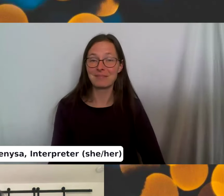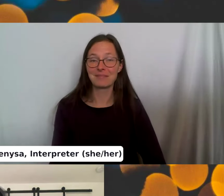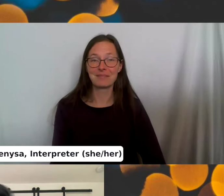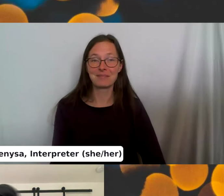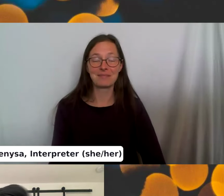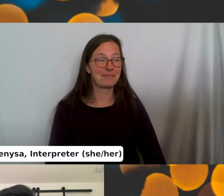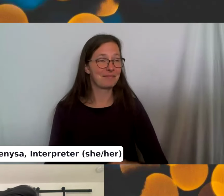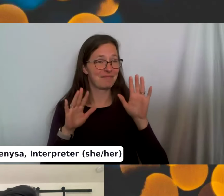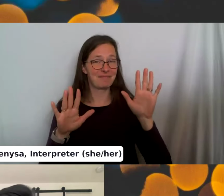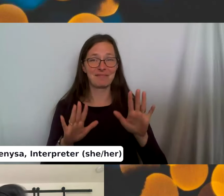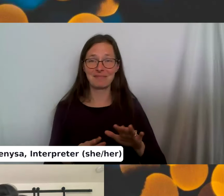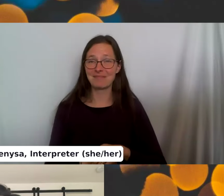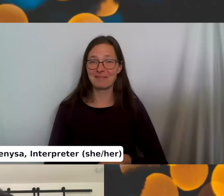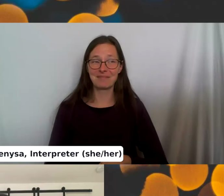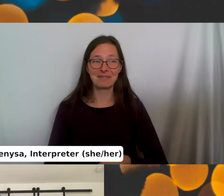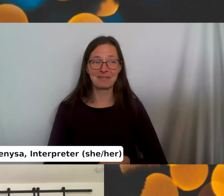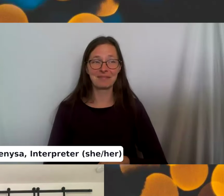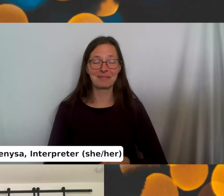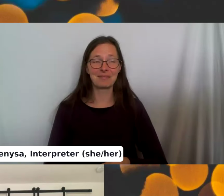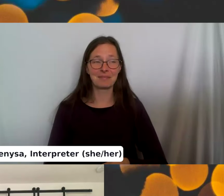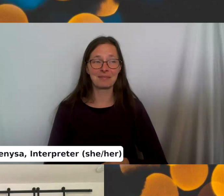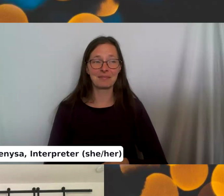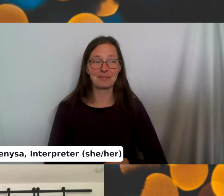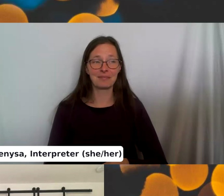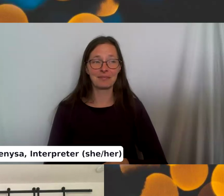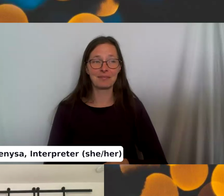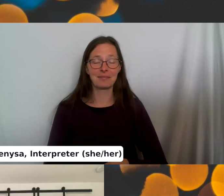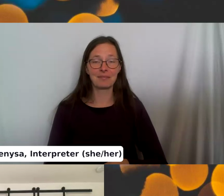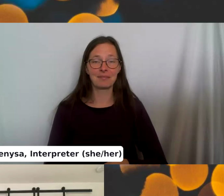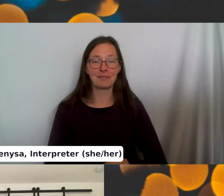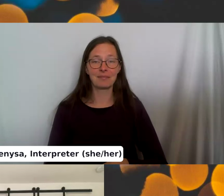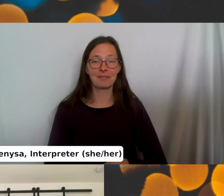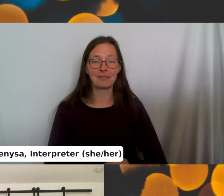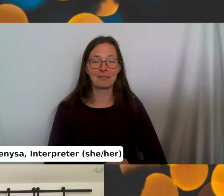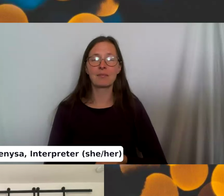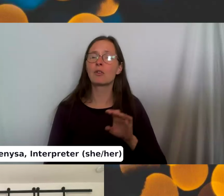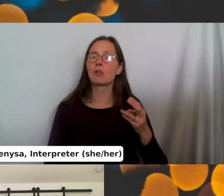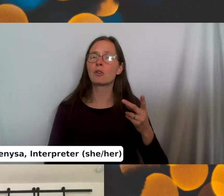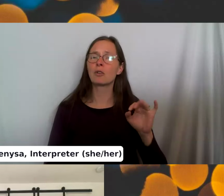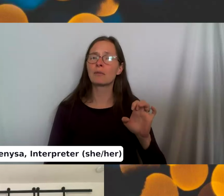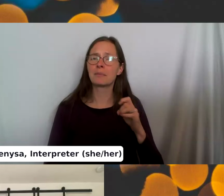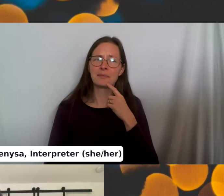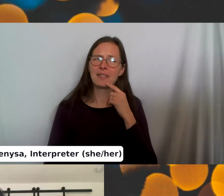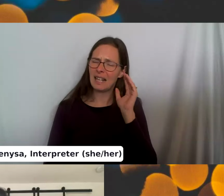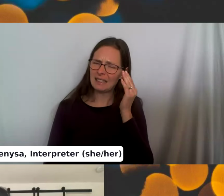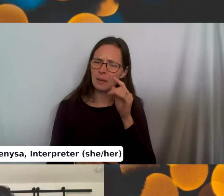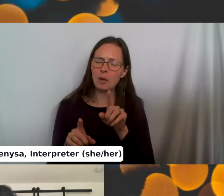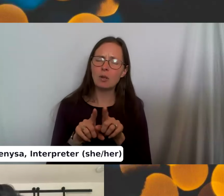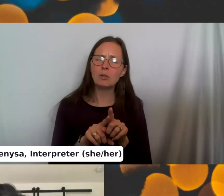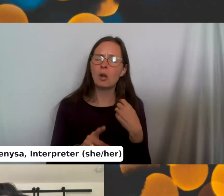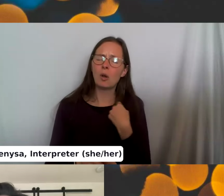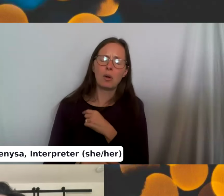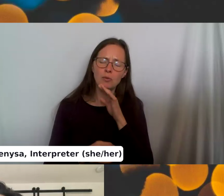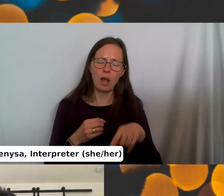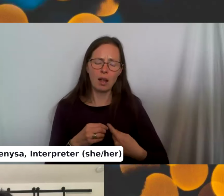This is awesome. Yeah, go ahead. It seems, Jin, also like within we're talking about intuition, we're